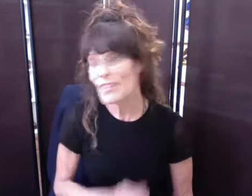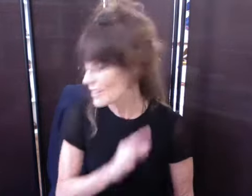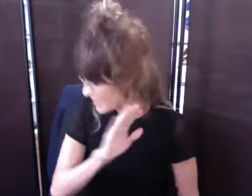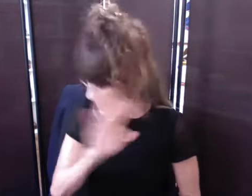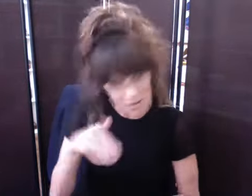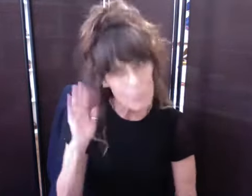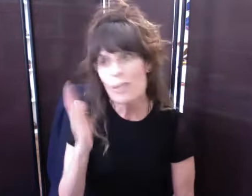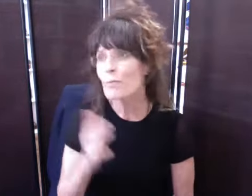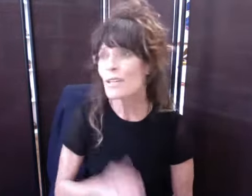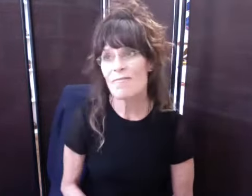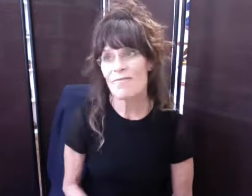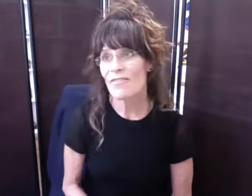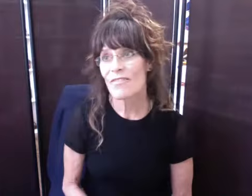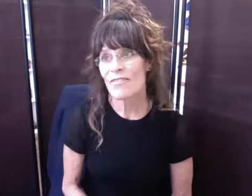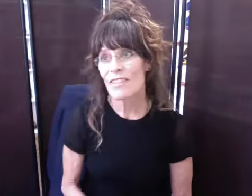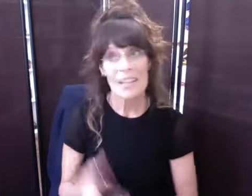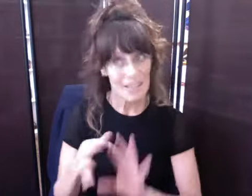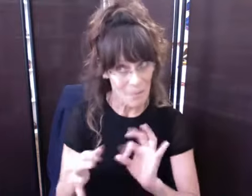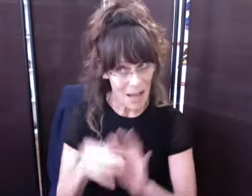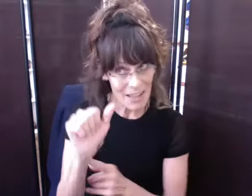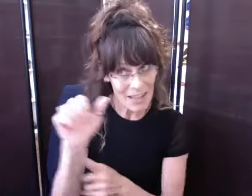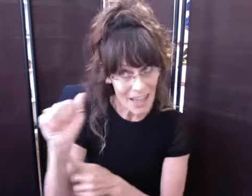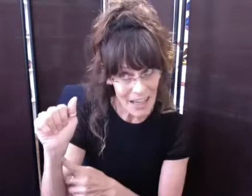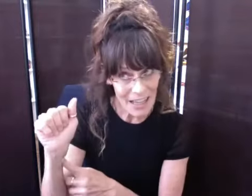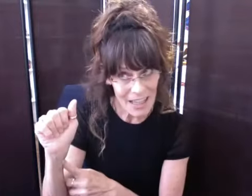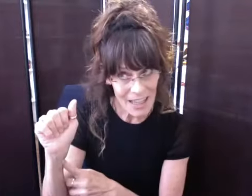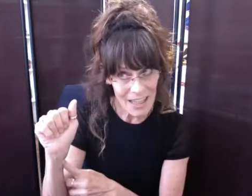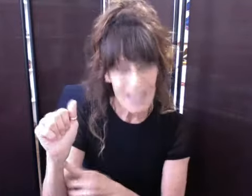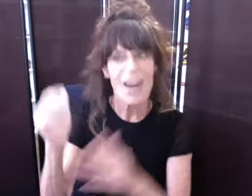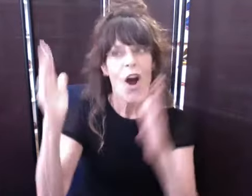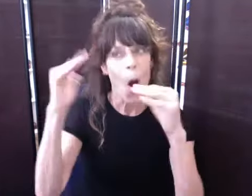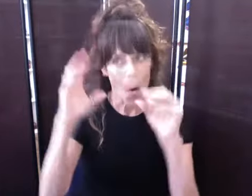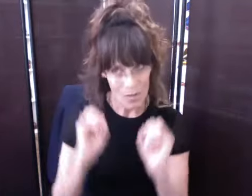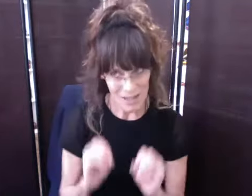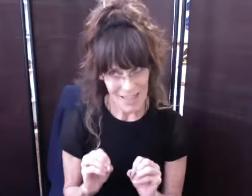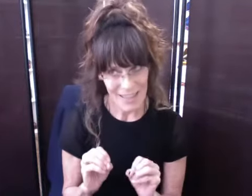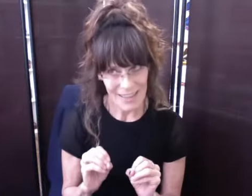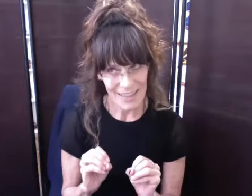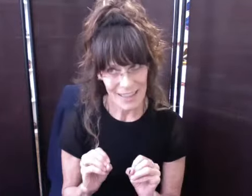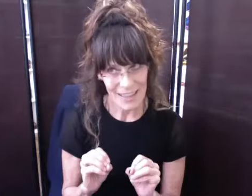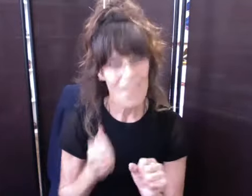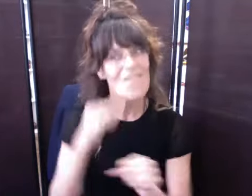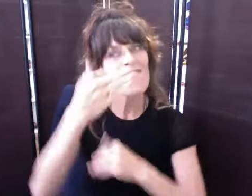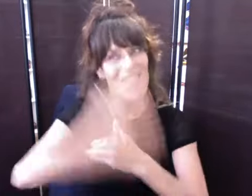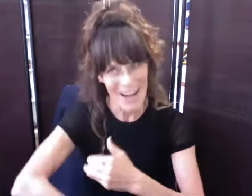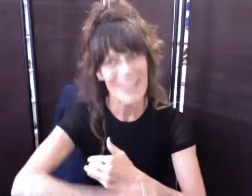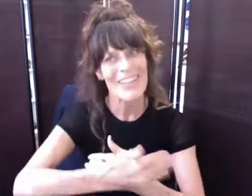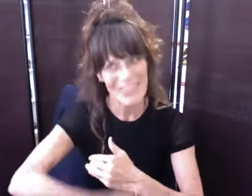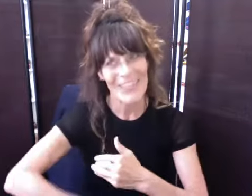be. The message of Alcoholics Anonymous is a message of hopelessness followed by a message of hope. Because